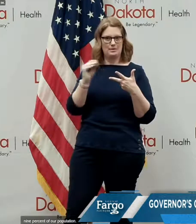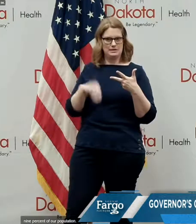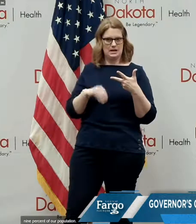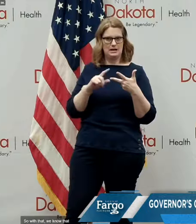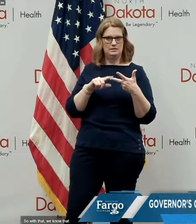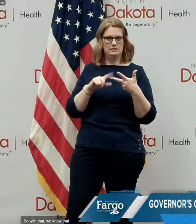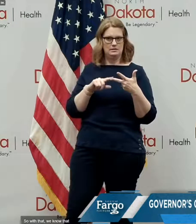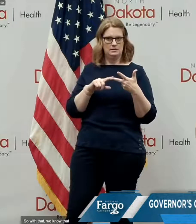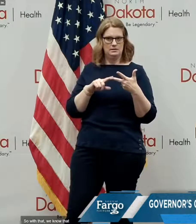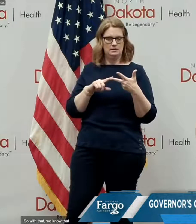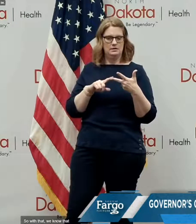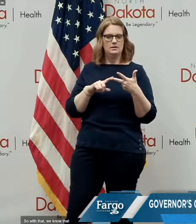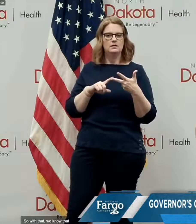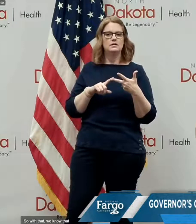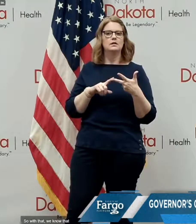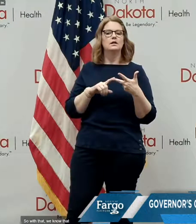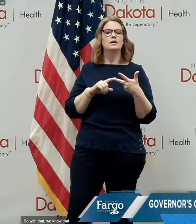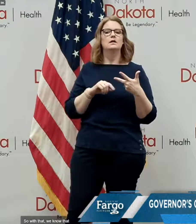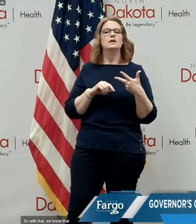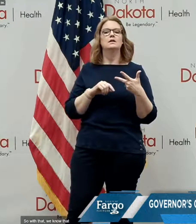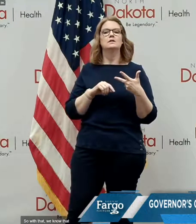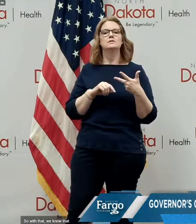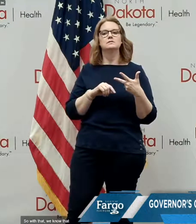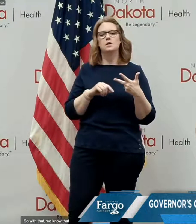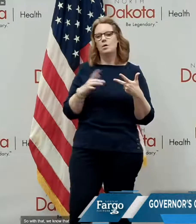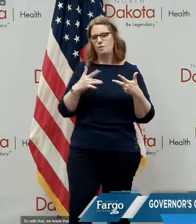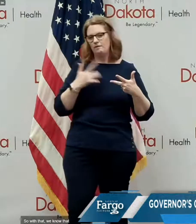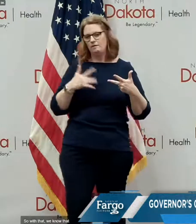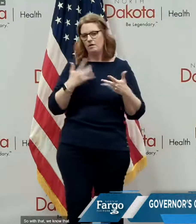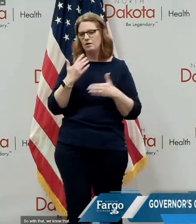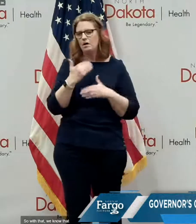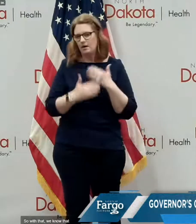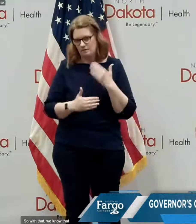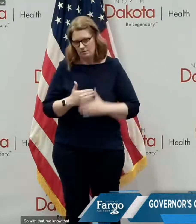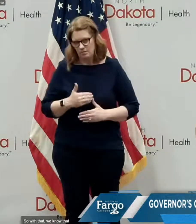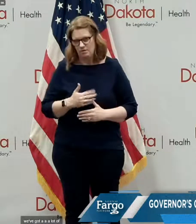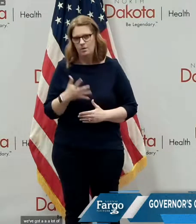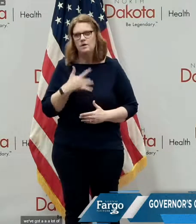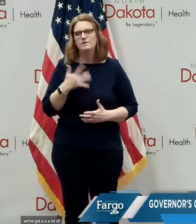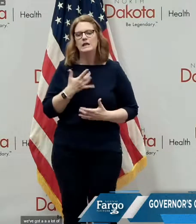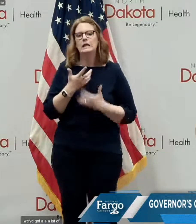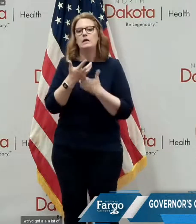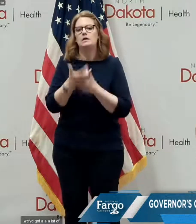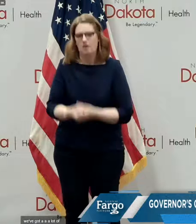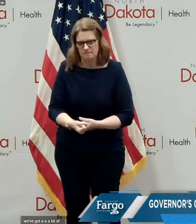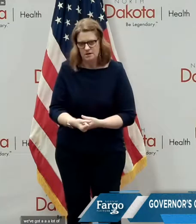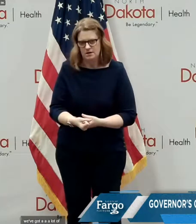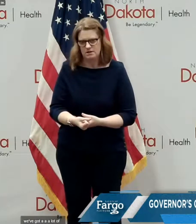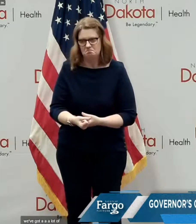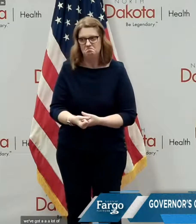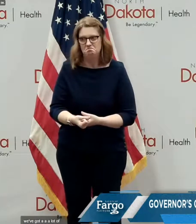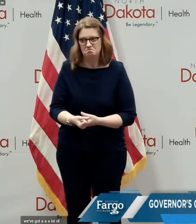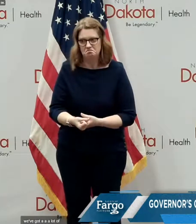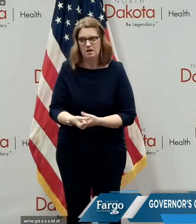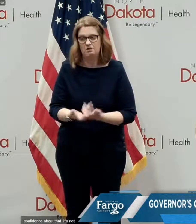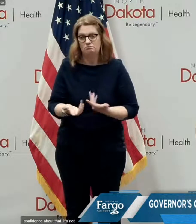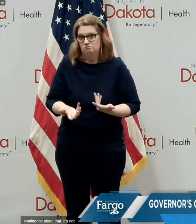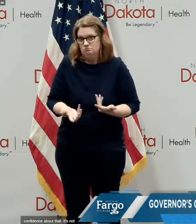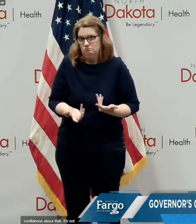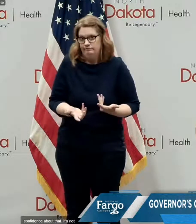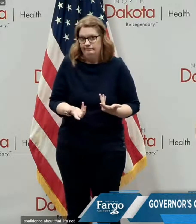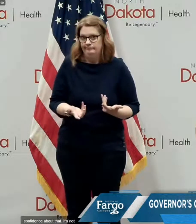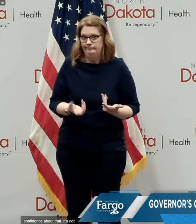got a lot of confidence about that it's not here. If we'd